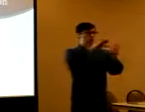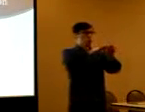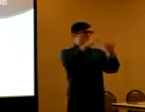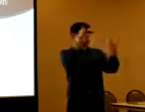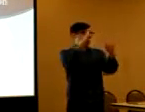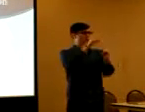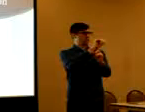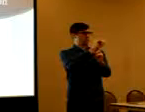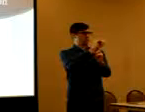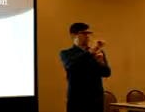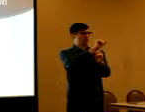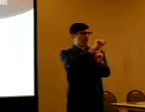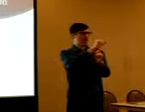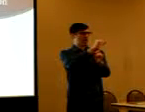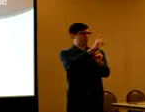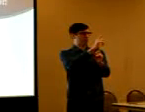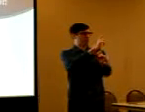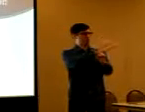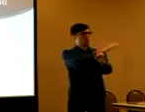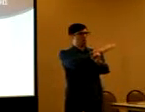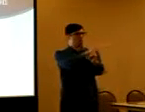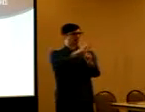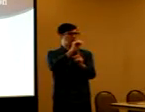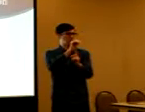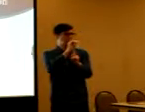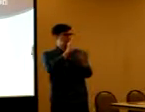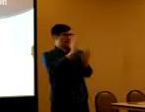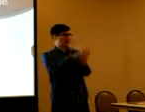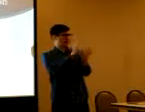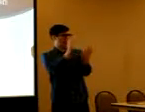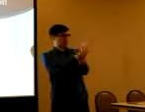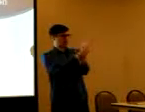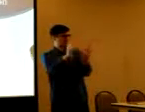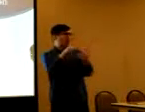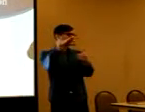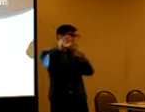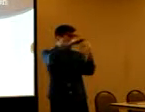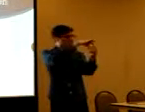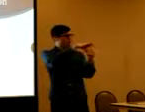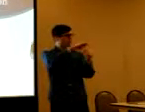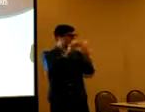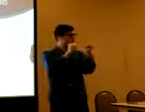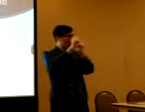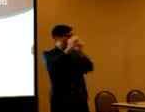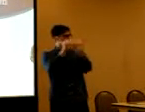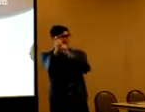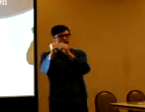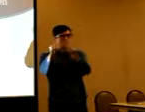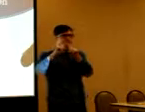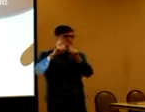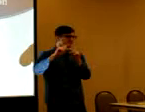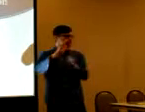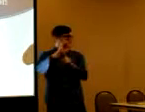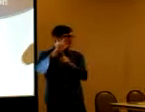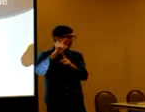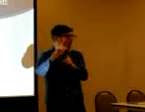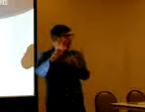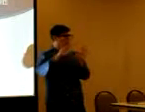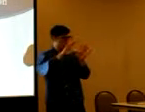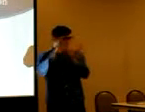I think the voting is open April till May, and then they all vote and they pass it as